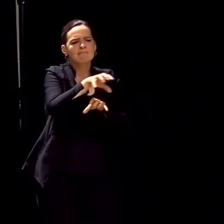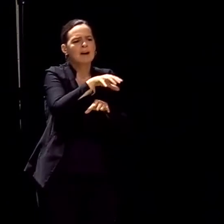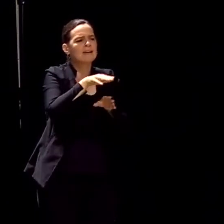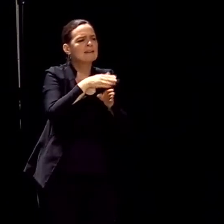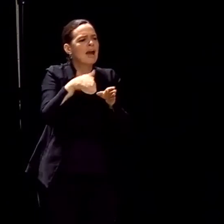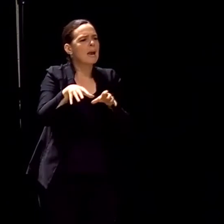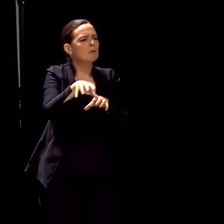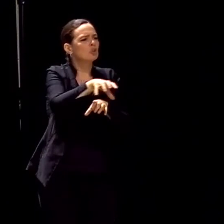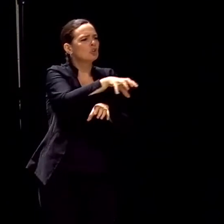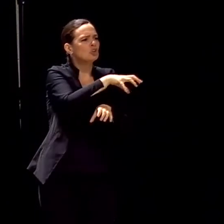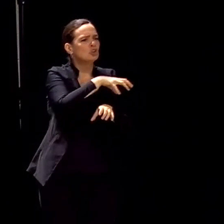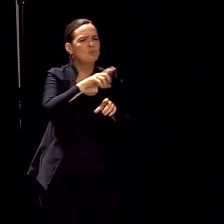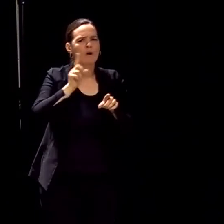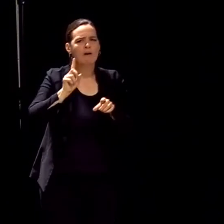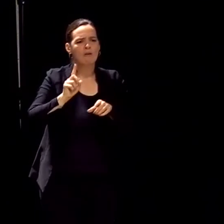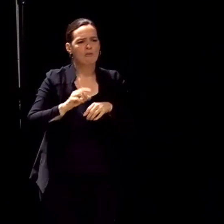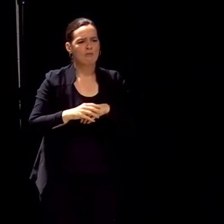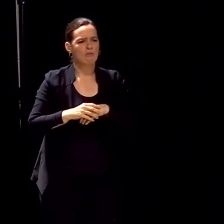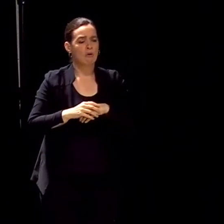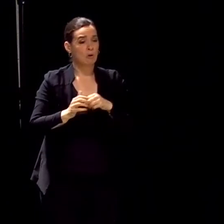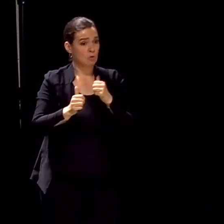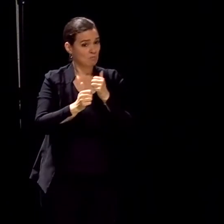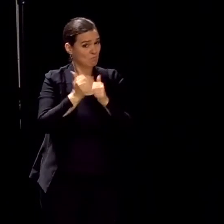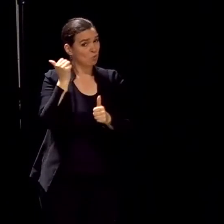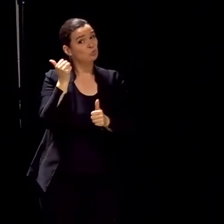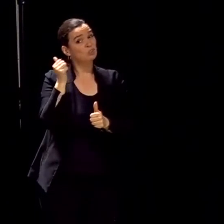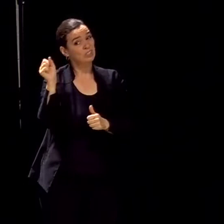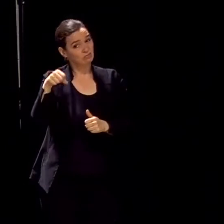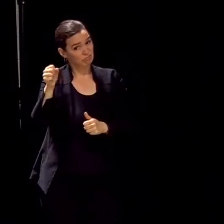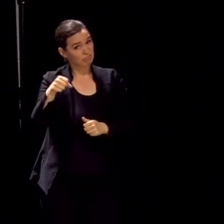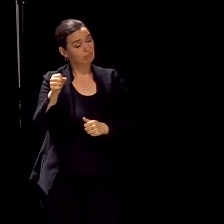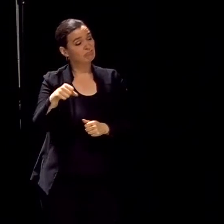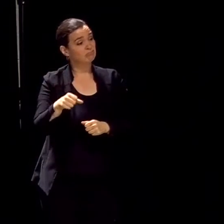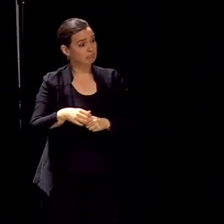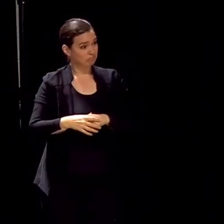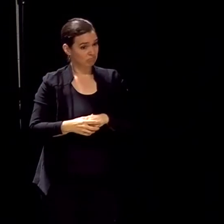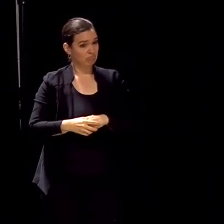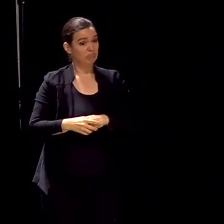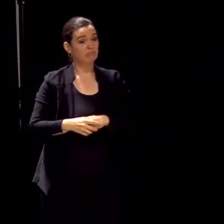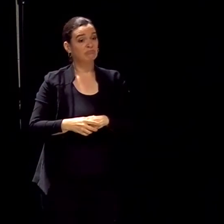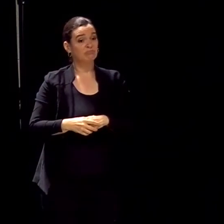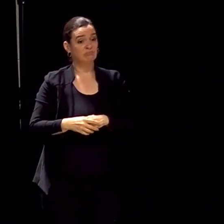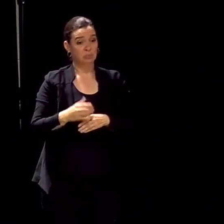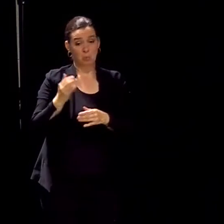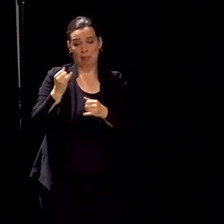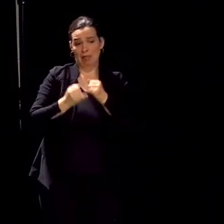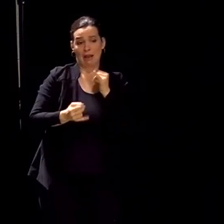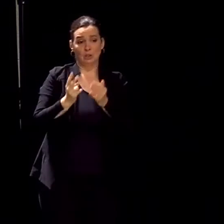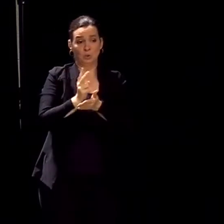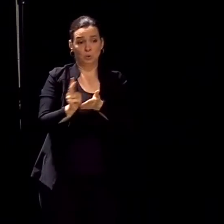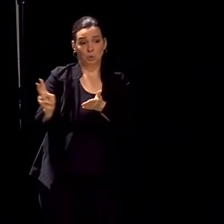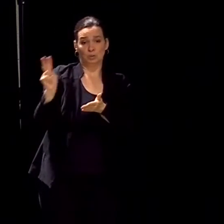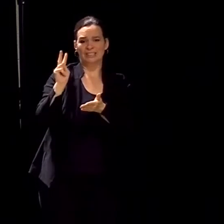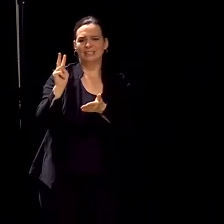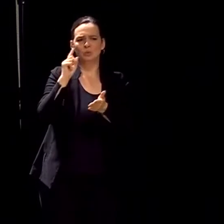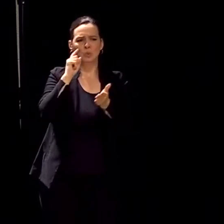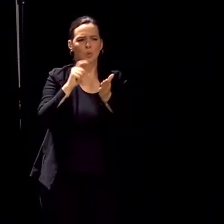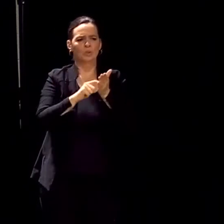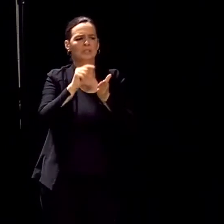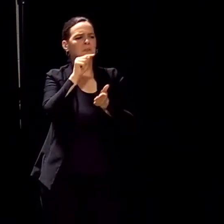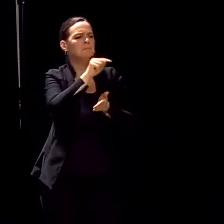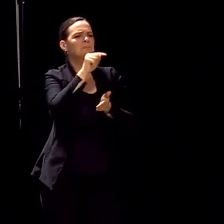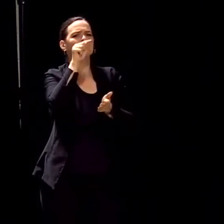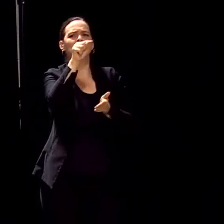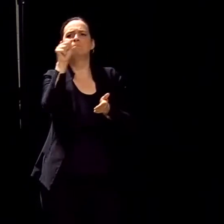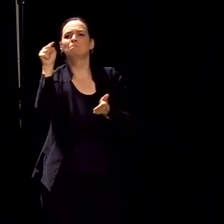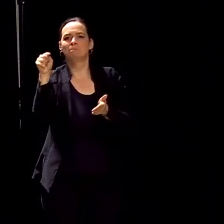seen over the last 2 weeks some nursing home cases again, which breaks my